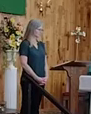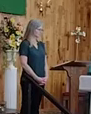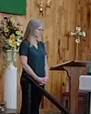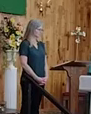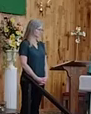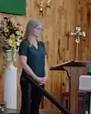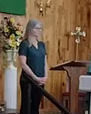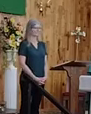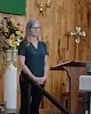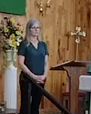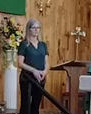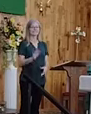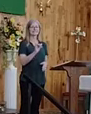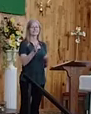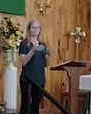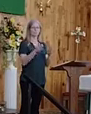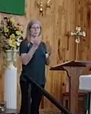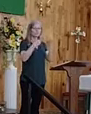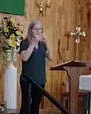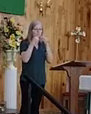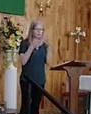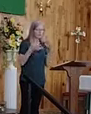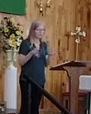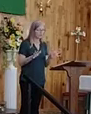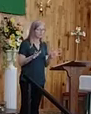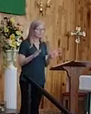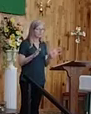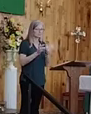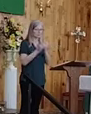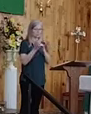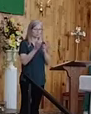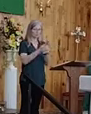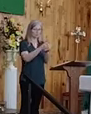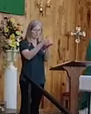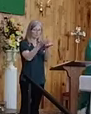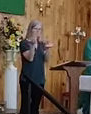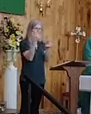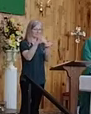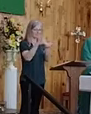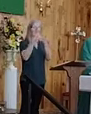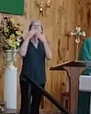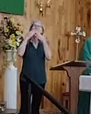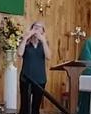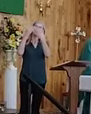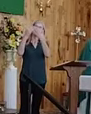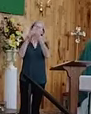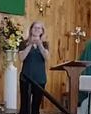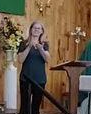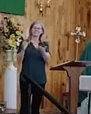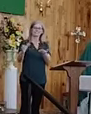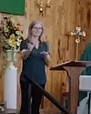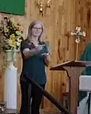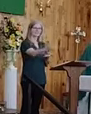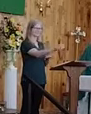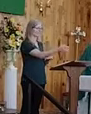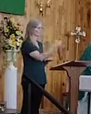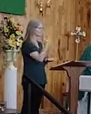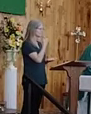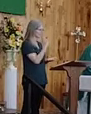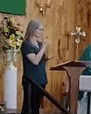In a similar way, when supper was ended, he took the chalice, and once more giving thanks, he gave it to his disciples,